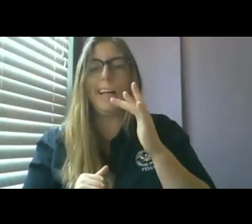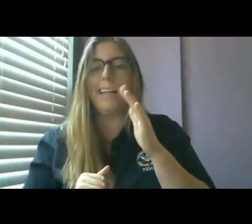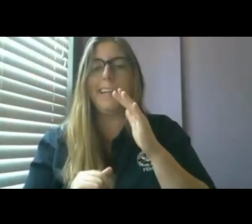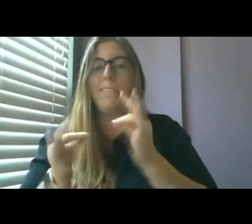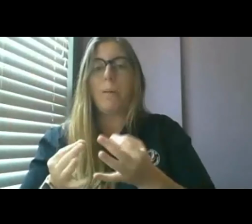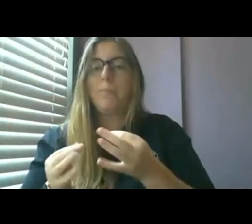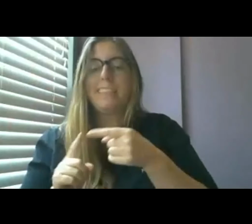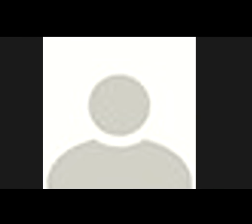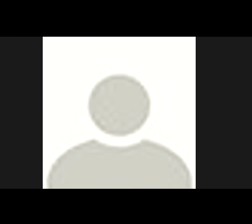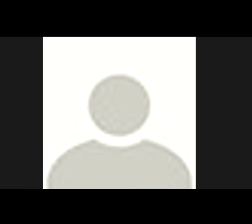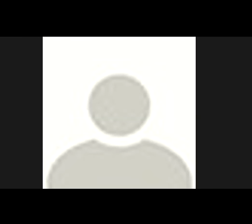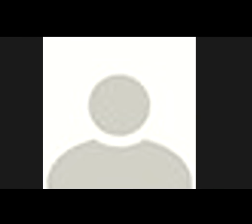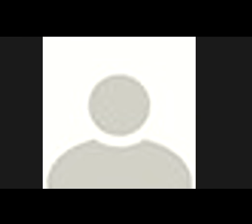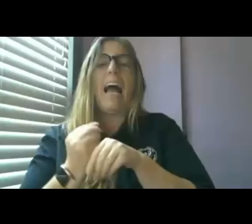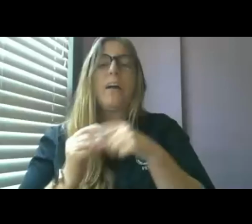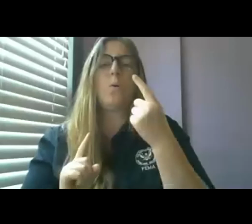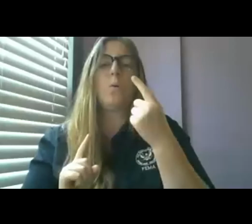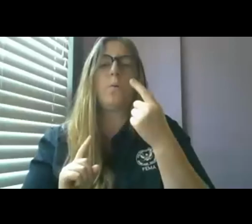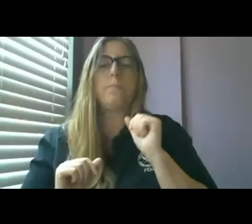physician.